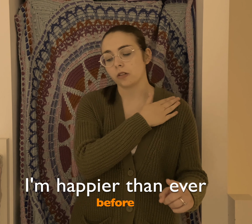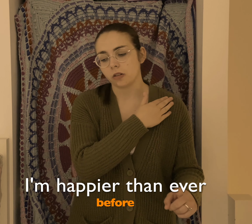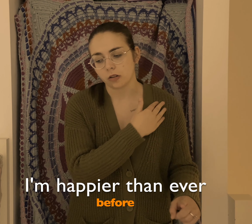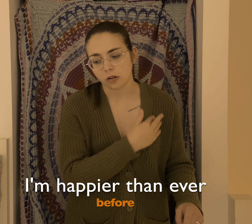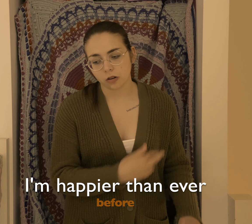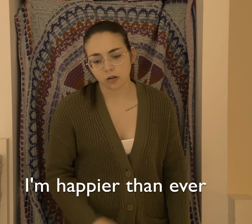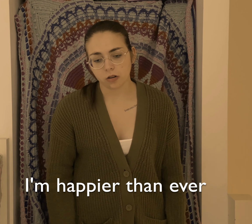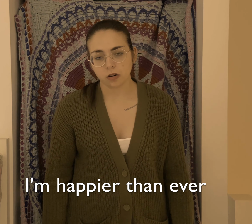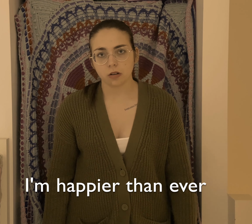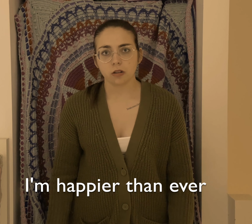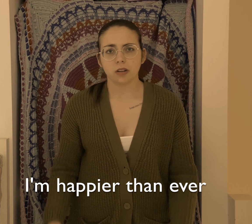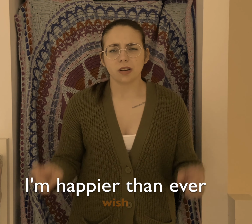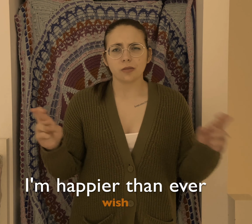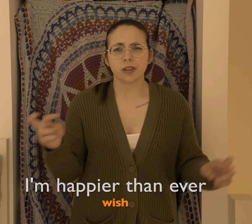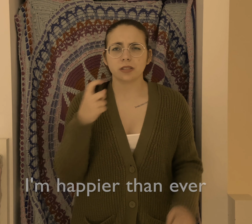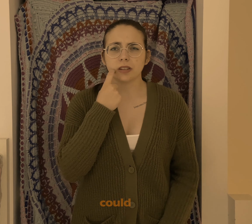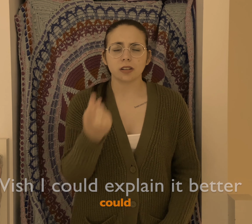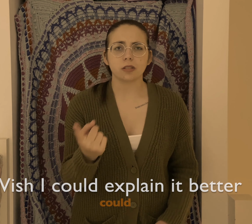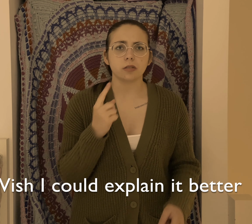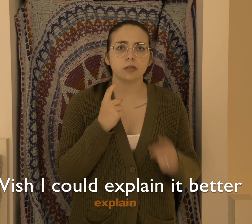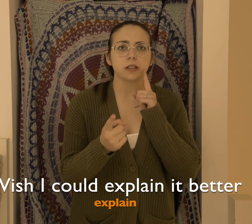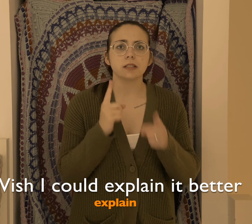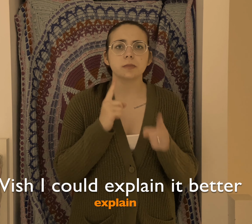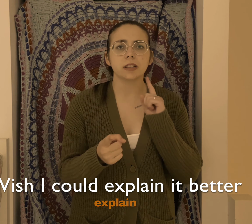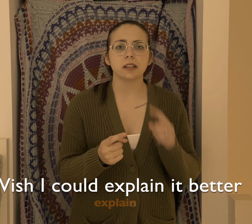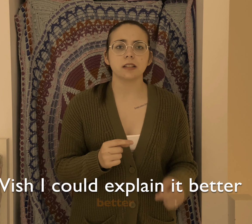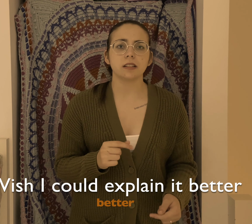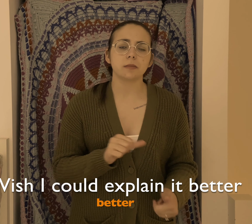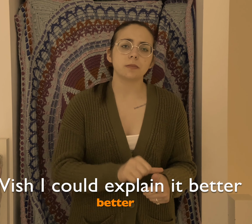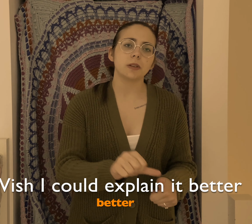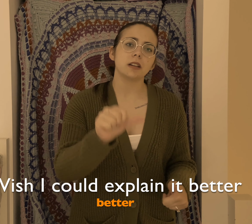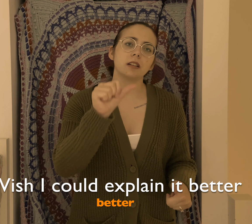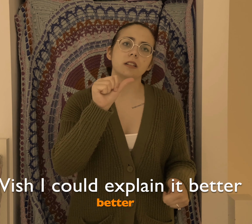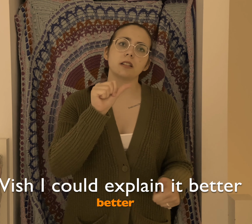Wish I could explain it better